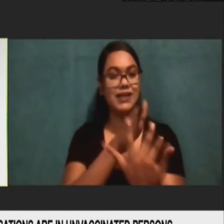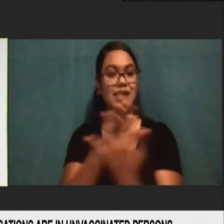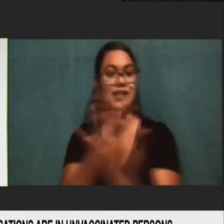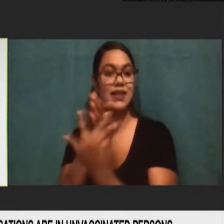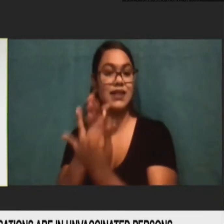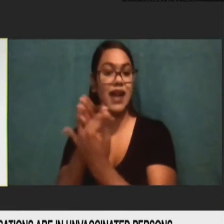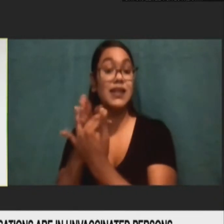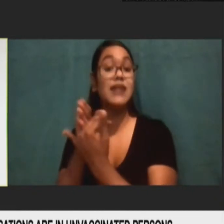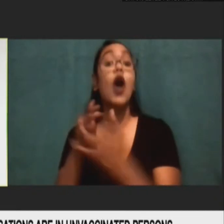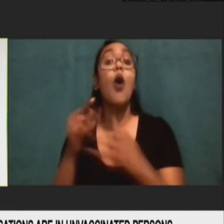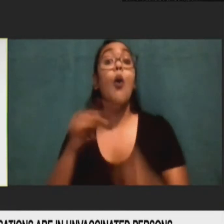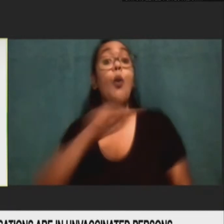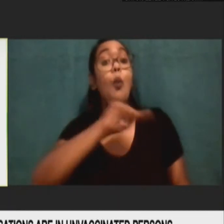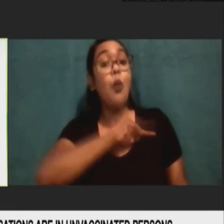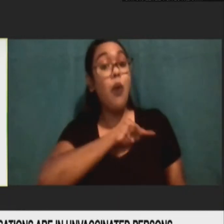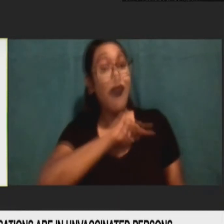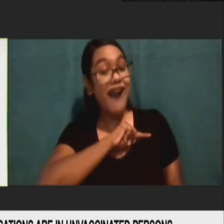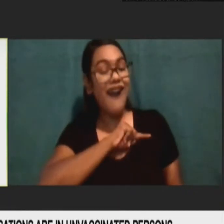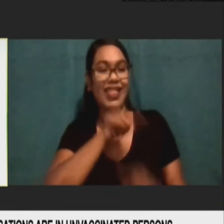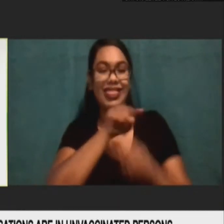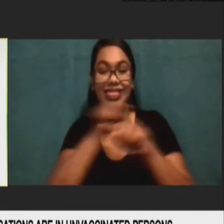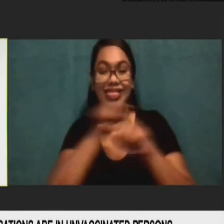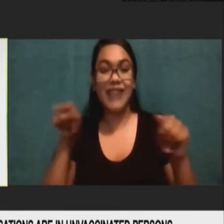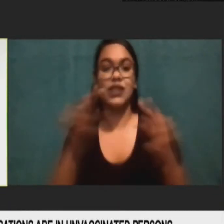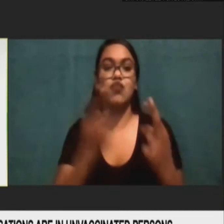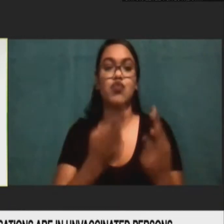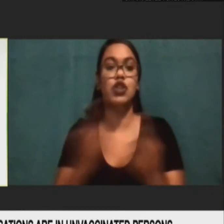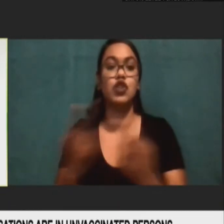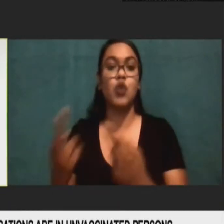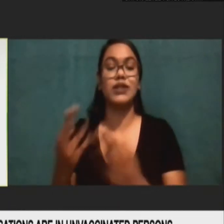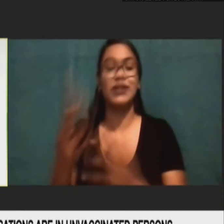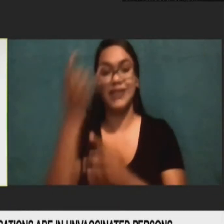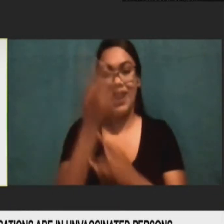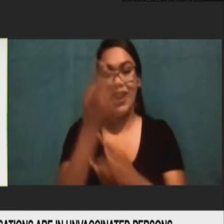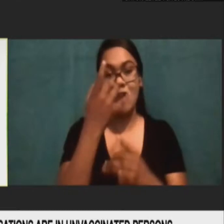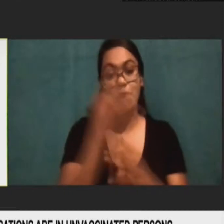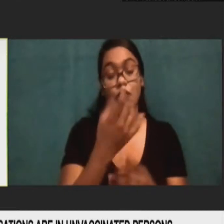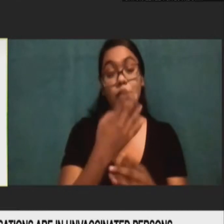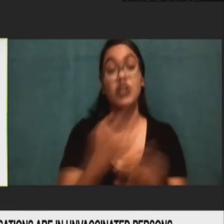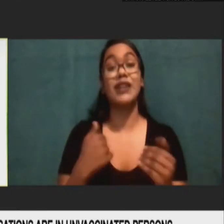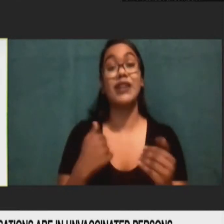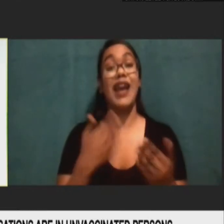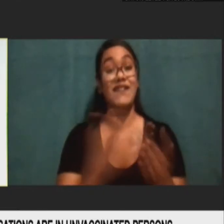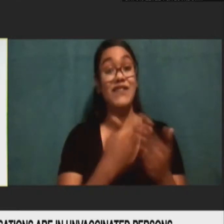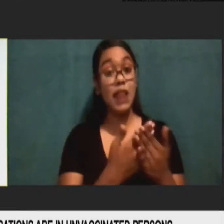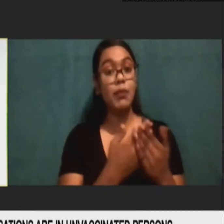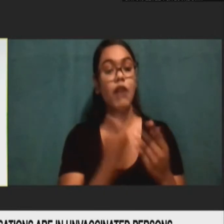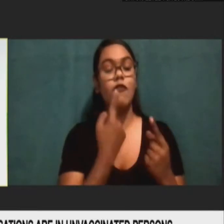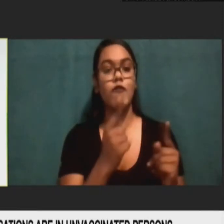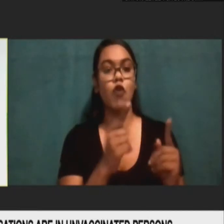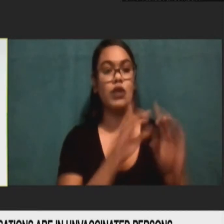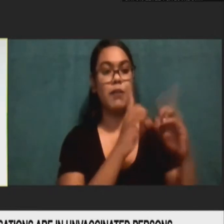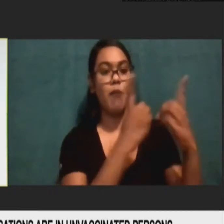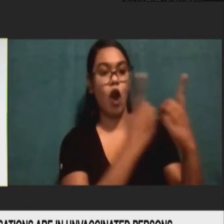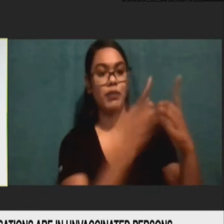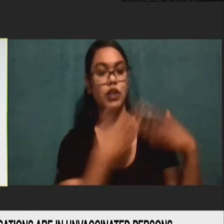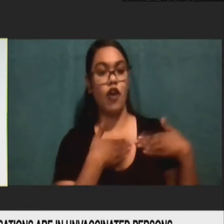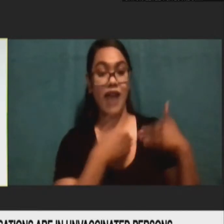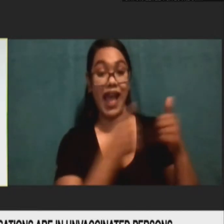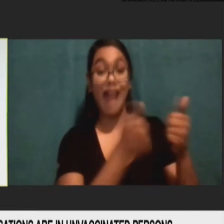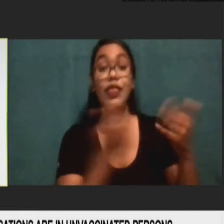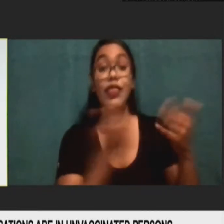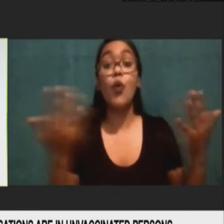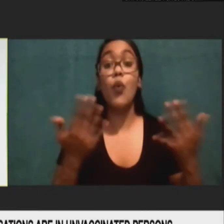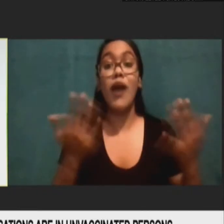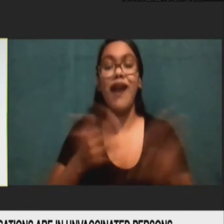COVID-19. These are resources that are available to us as the Department of Health in Gauteng. And one of the key issues in